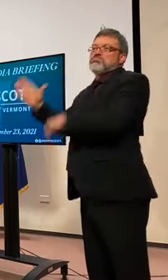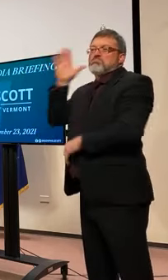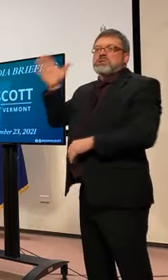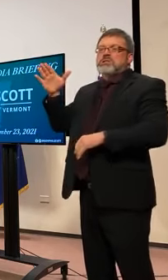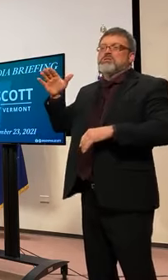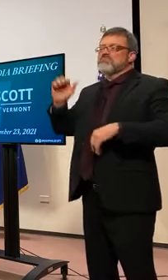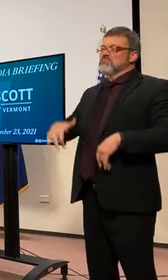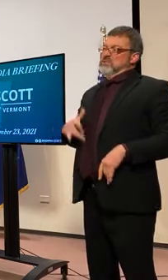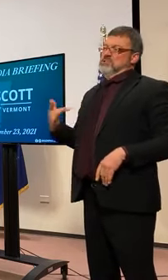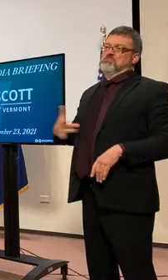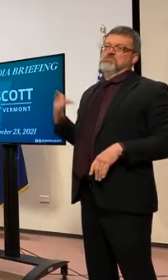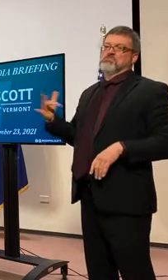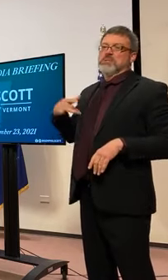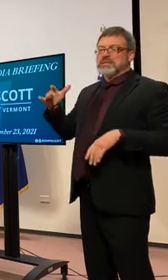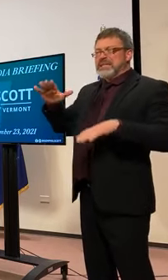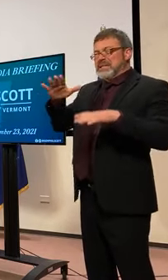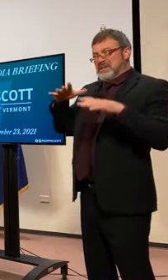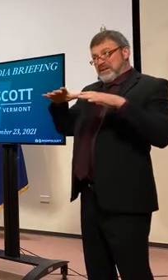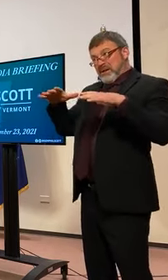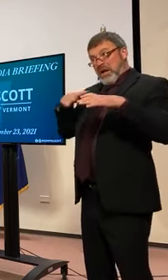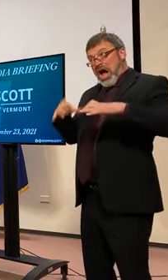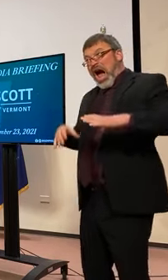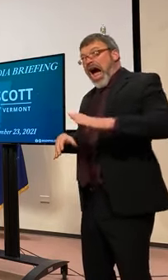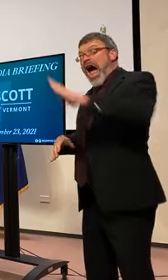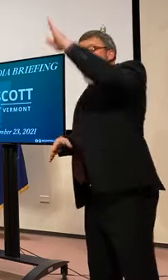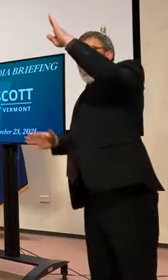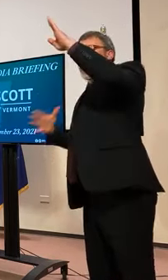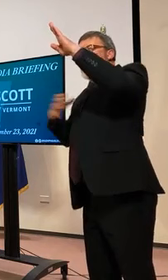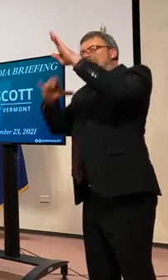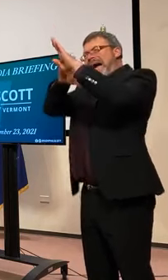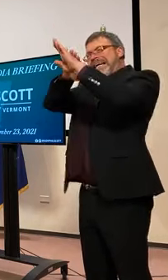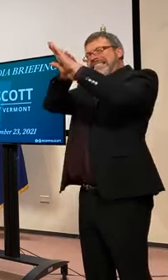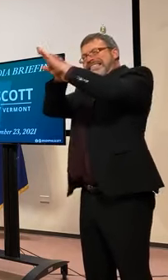and especially focus on protecting the elderly.